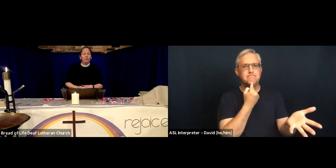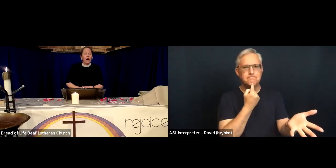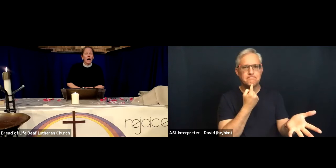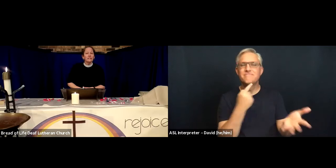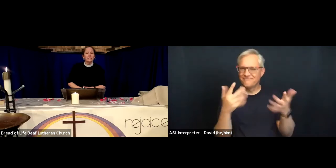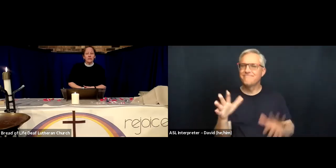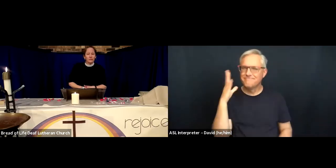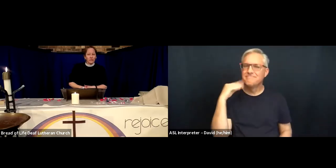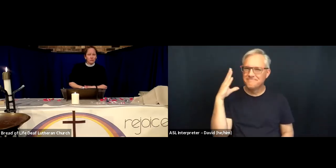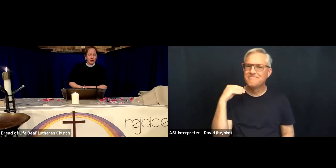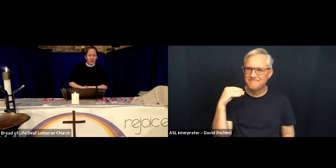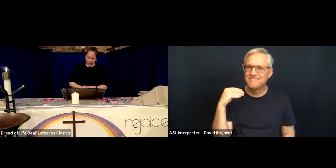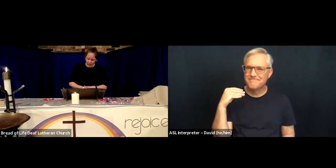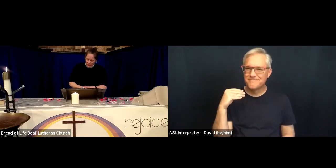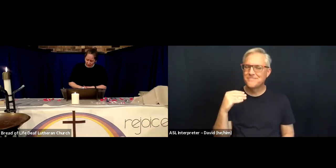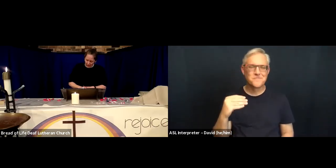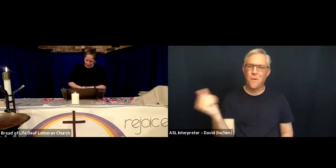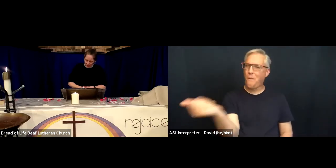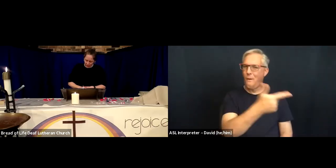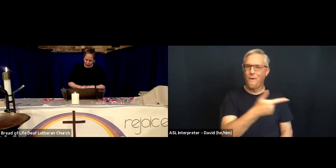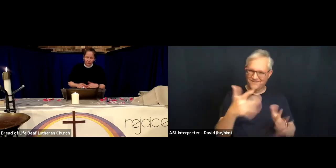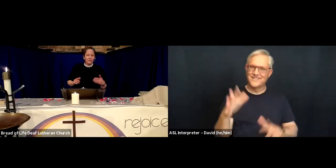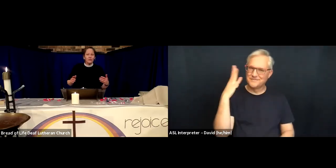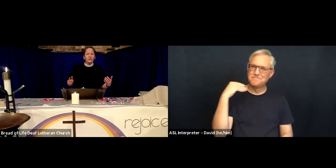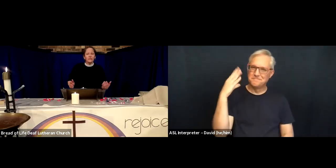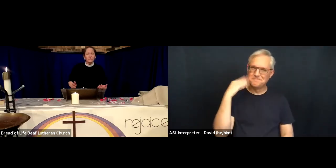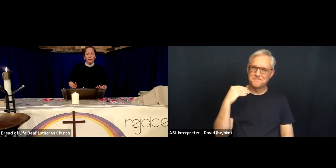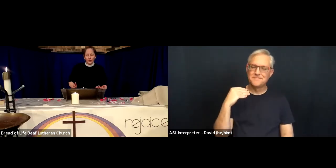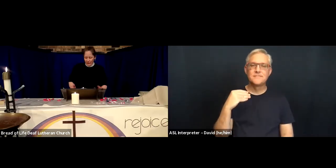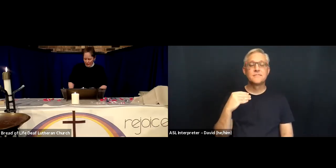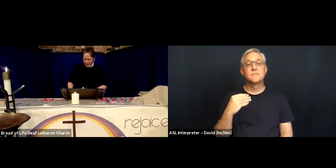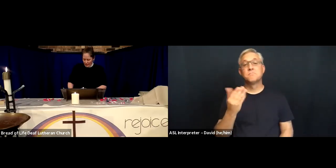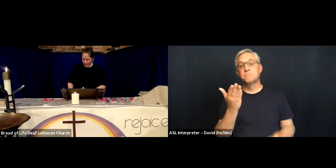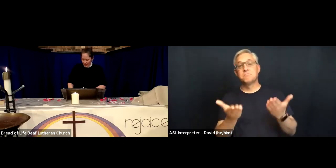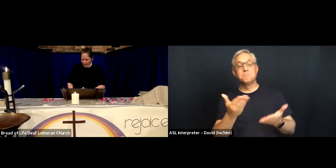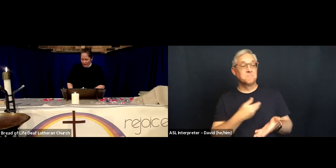we have lots of experiences when our feelings are hurt,